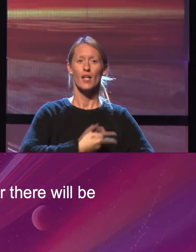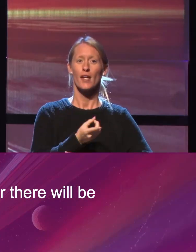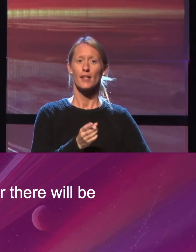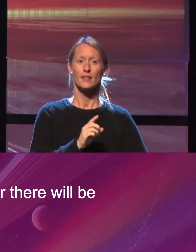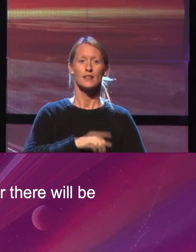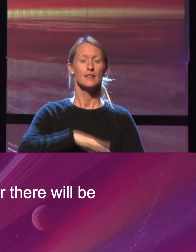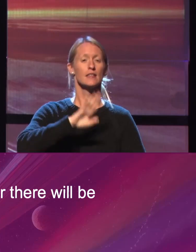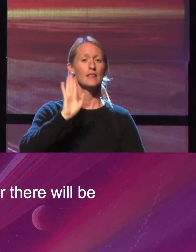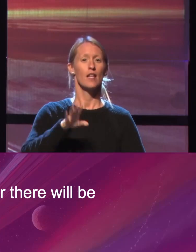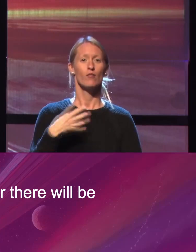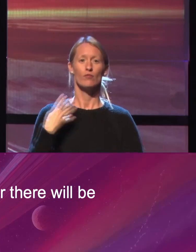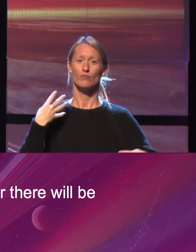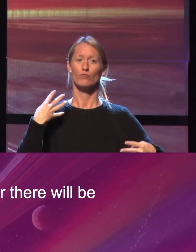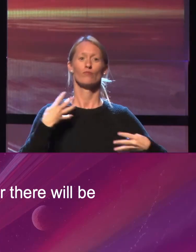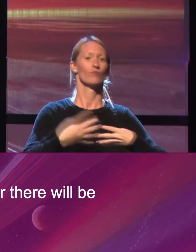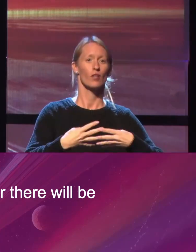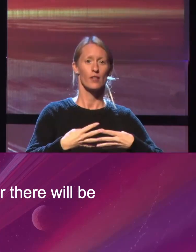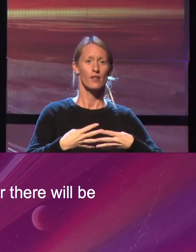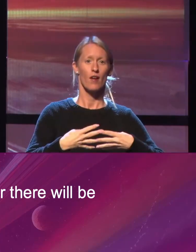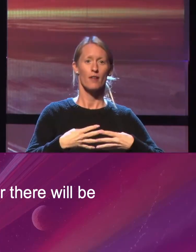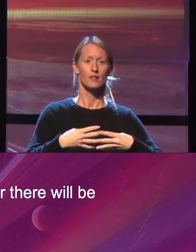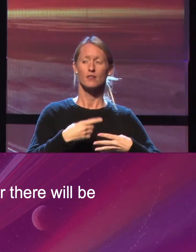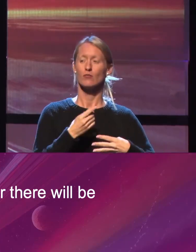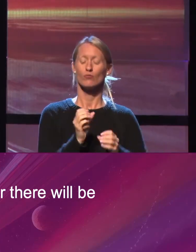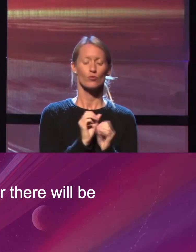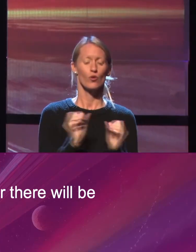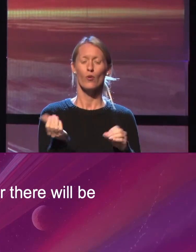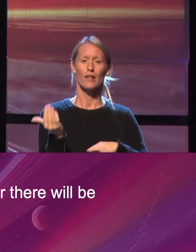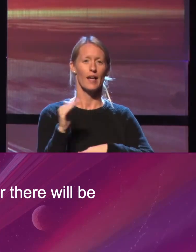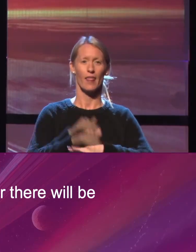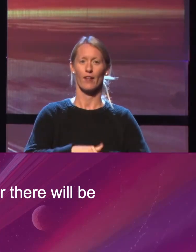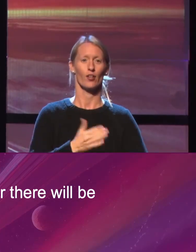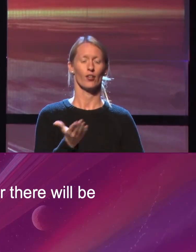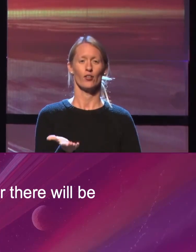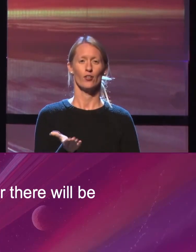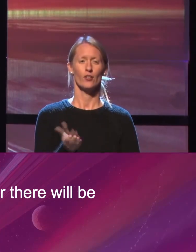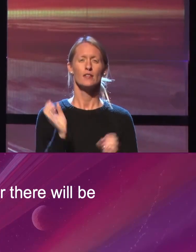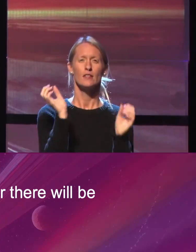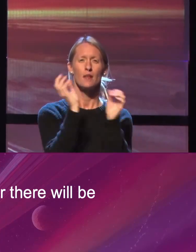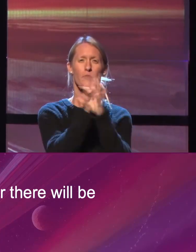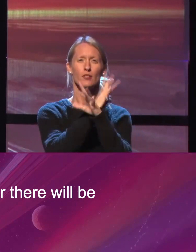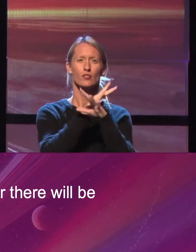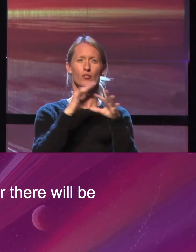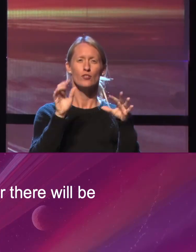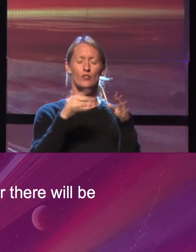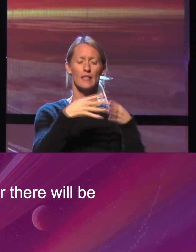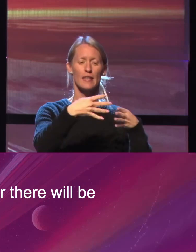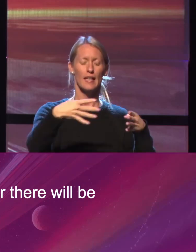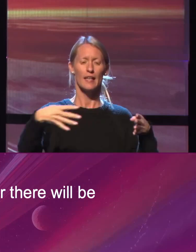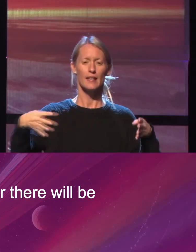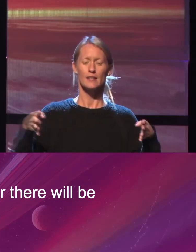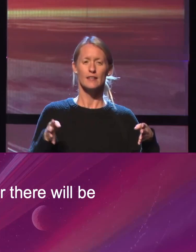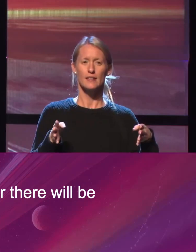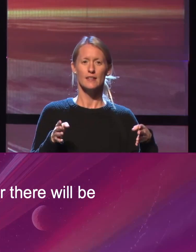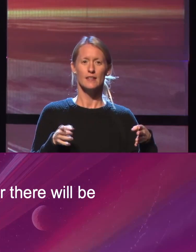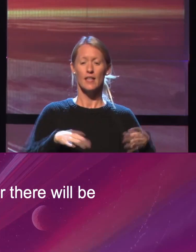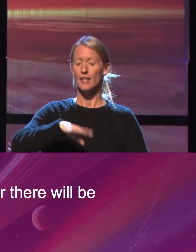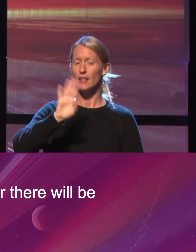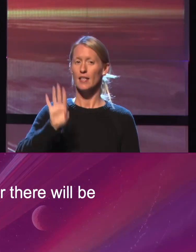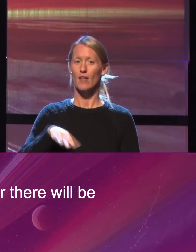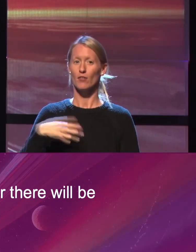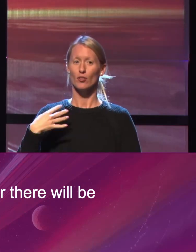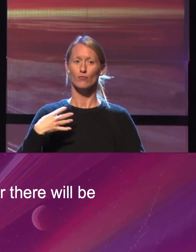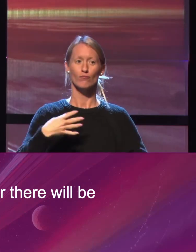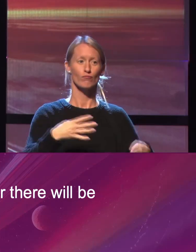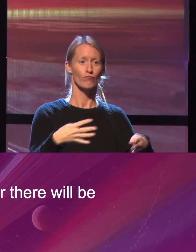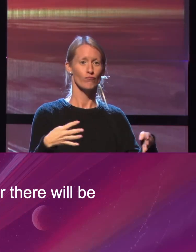no night there. I just want you to capture this image of what this city is like. The city has all these gates, but they're never shut.